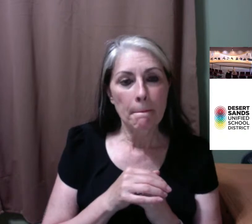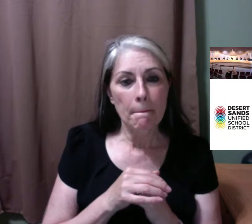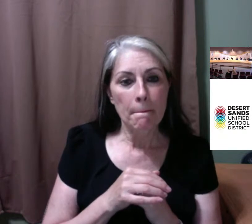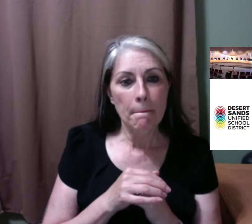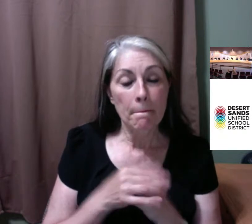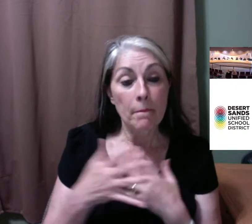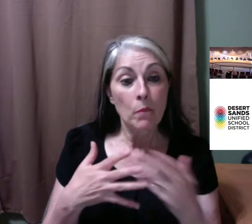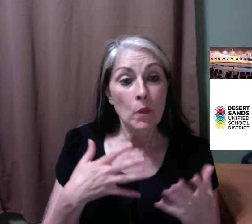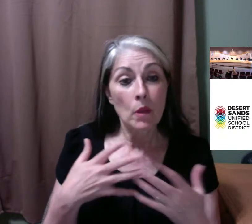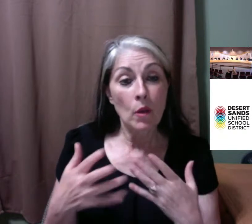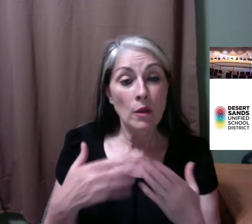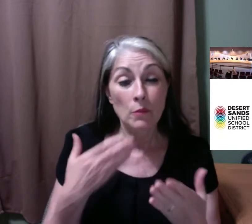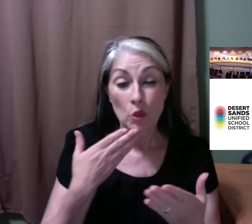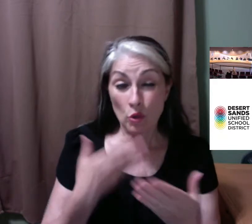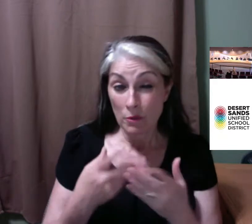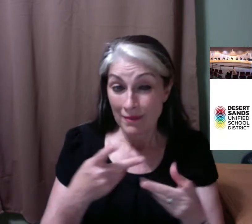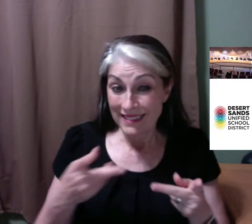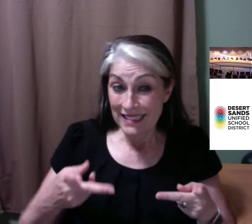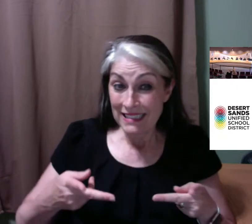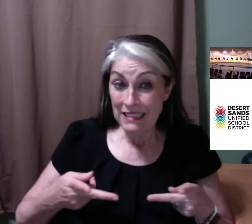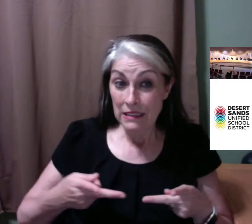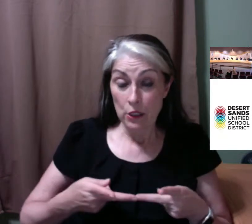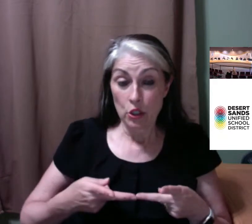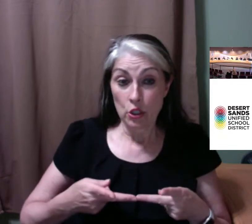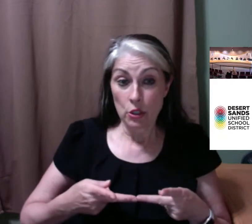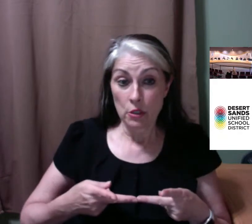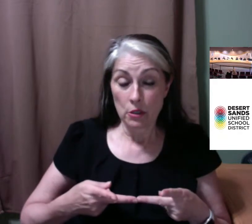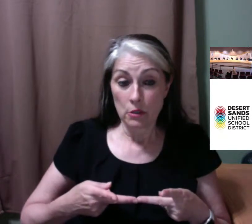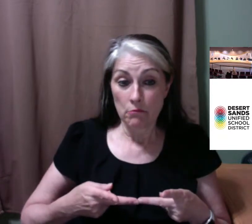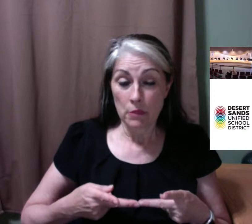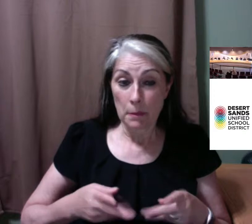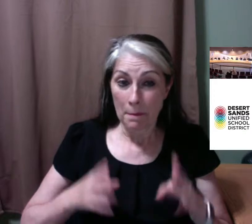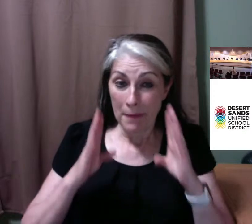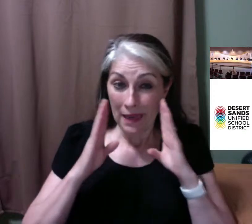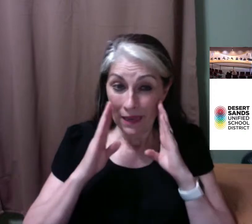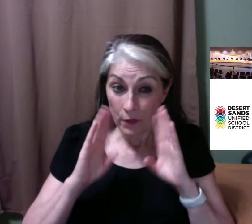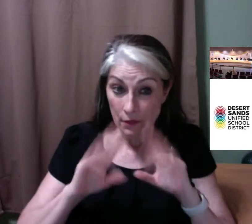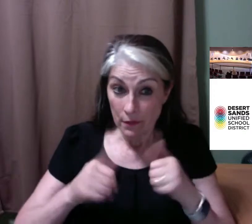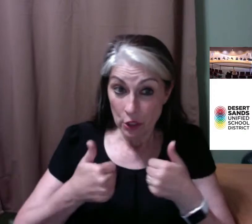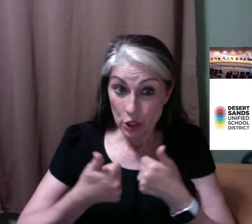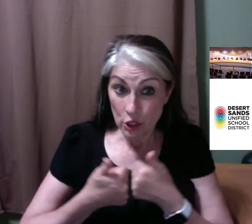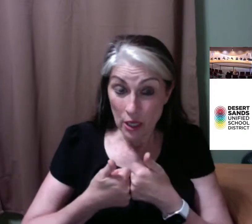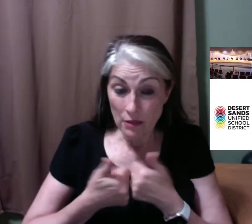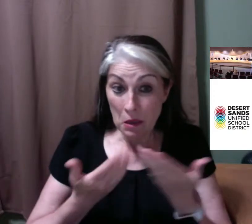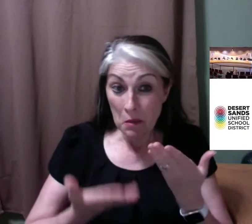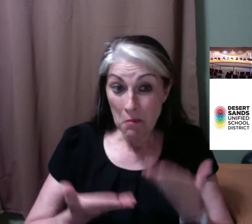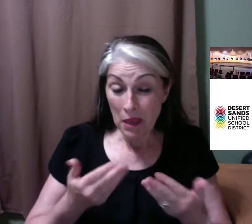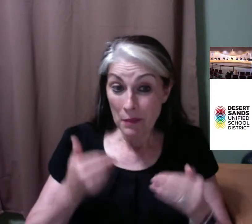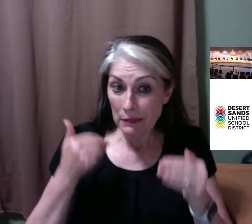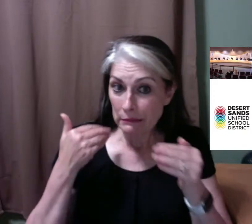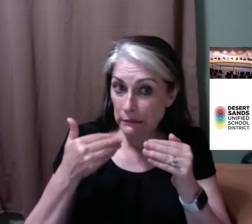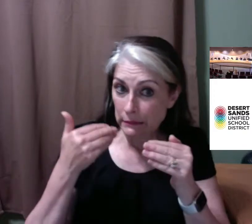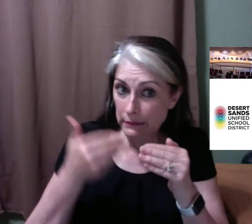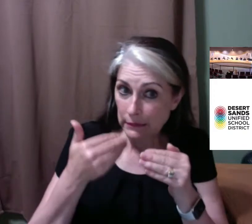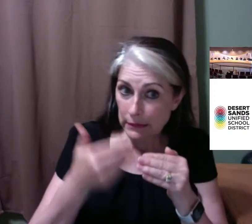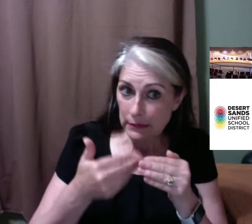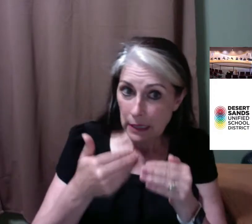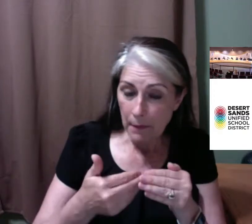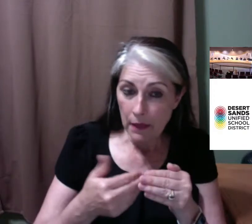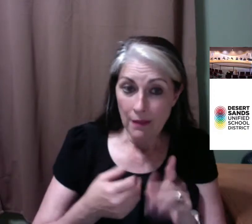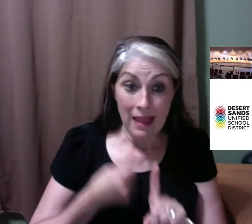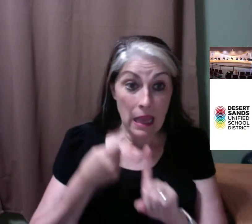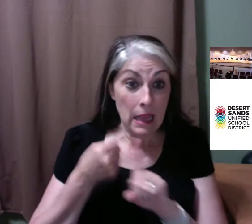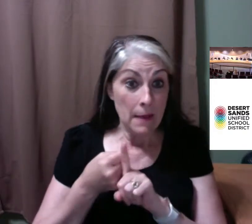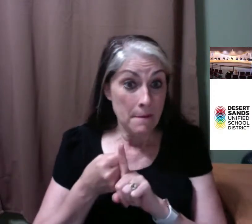despite being in a good position, we need to be mindful of the challenges that may be coming and how that